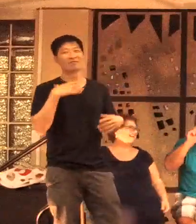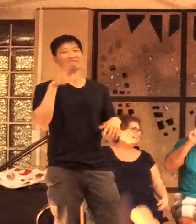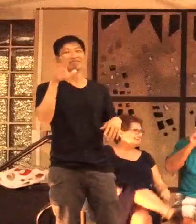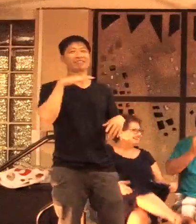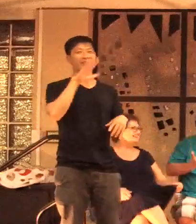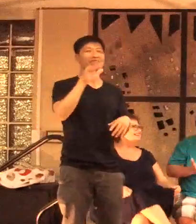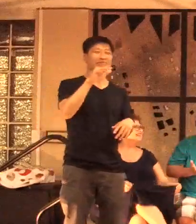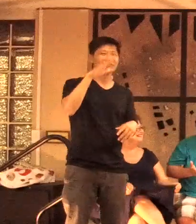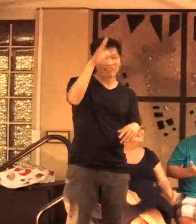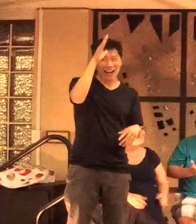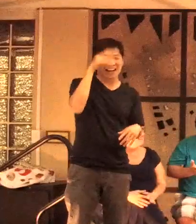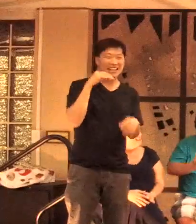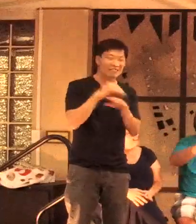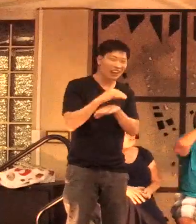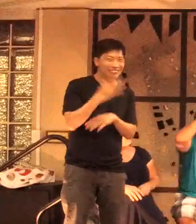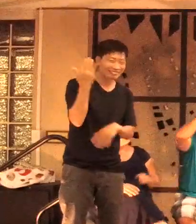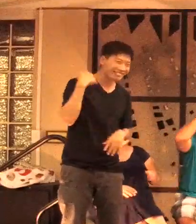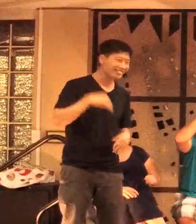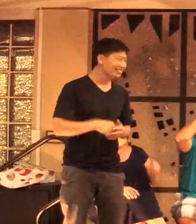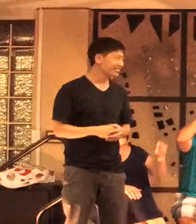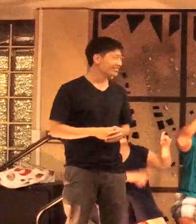father.